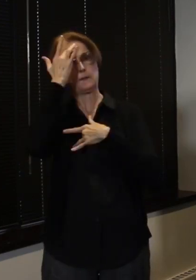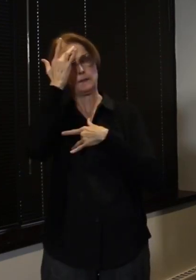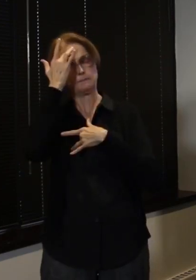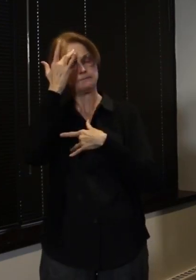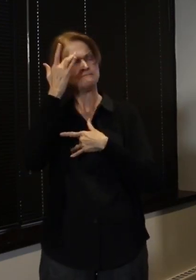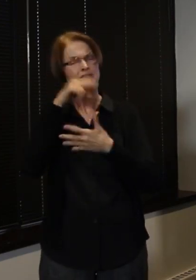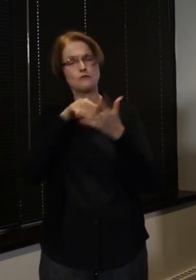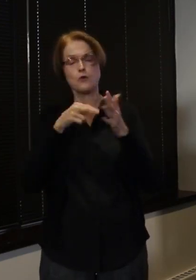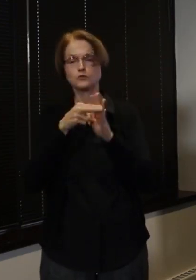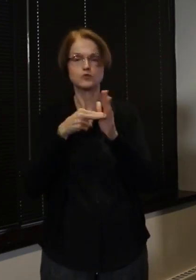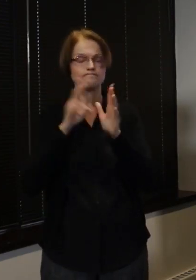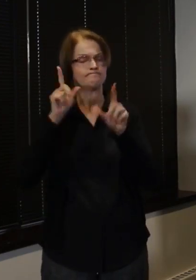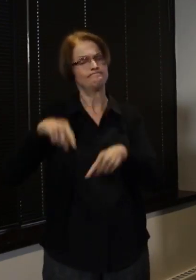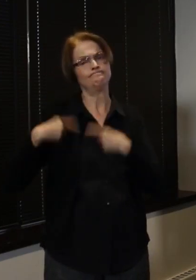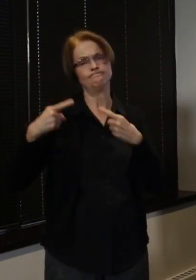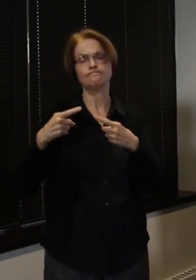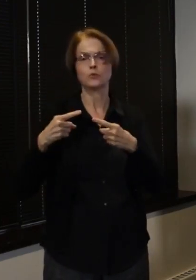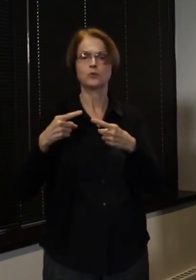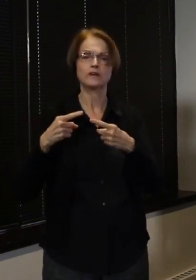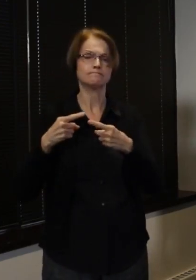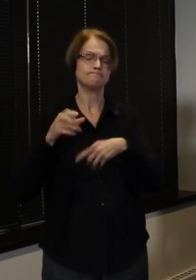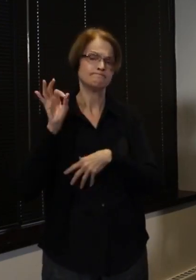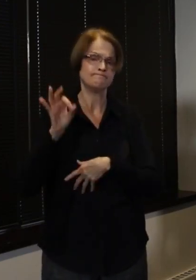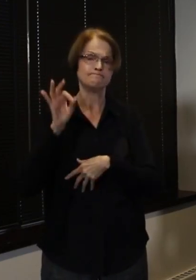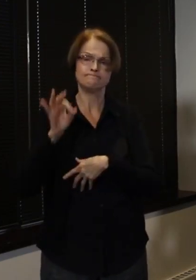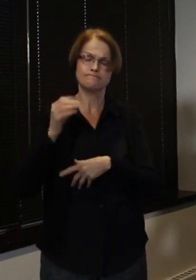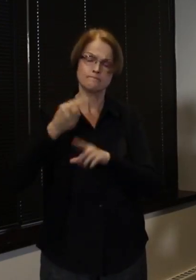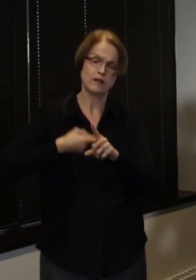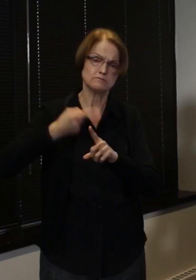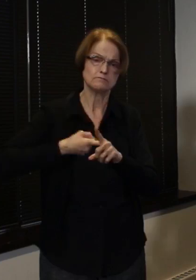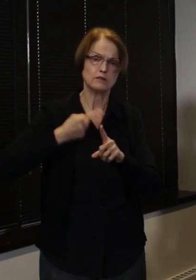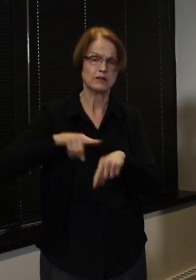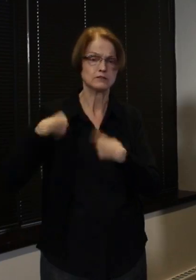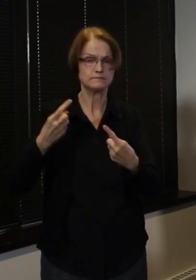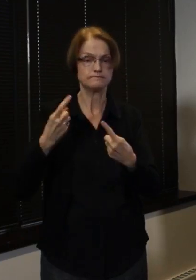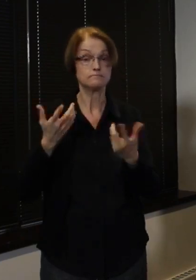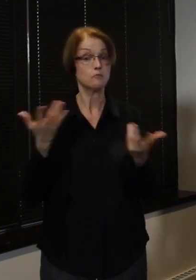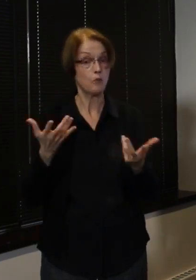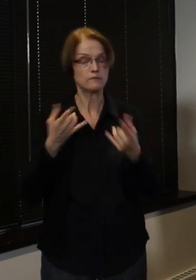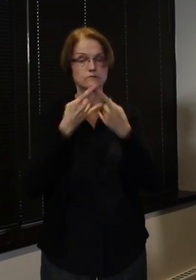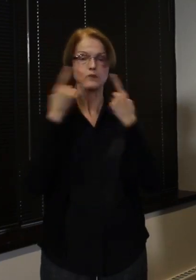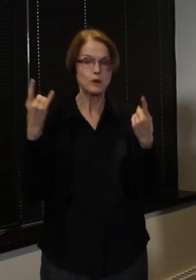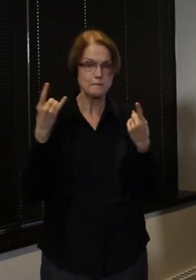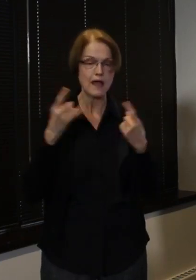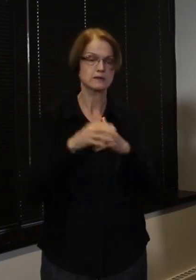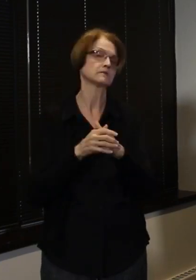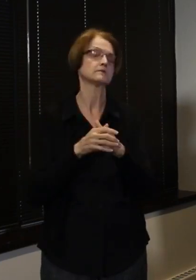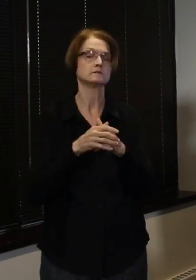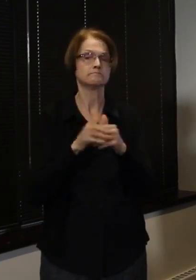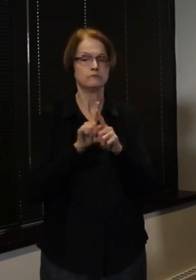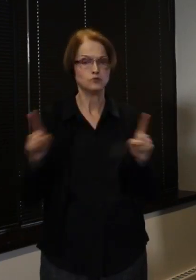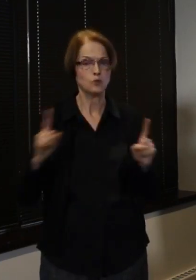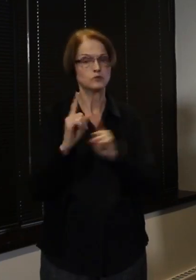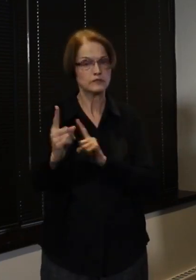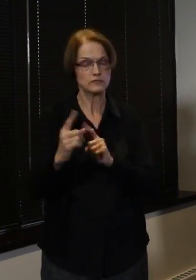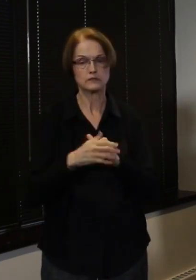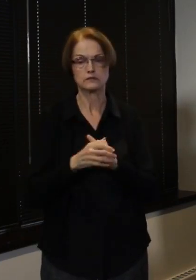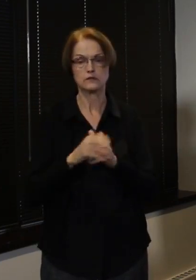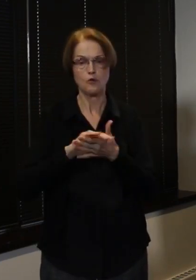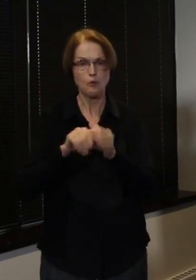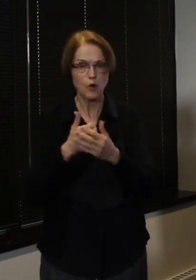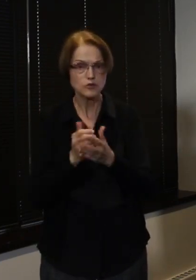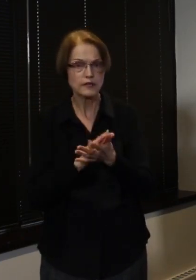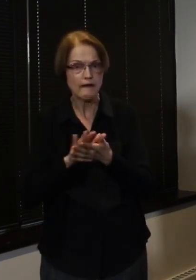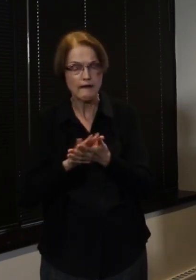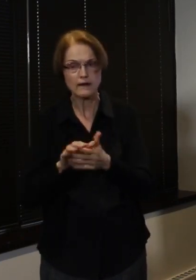we've advocated for months. And that is wearing a mask, social distancing, washing our